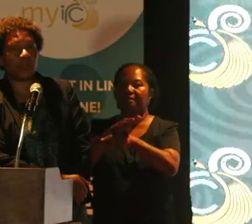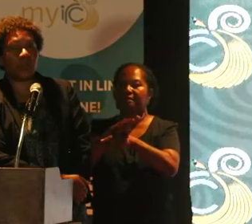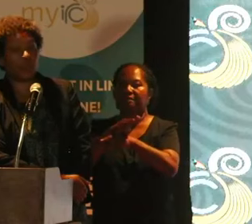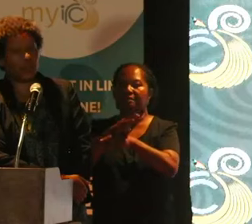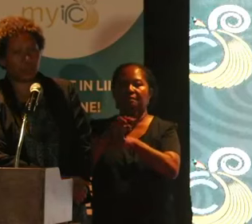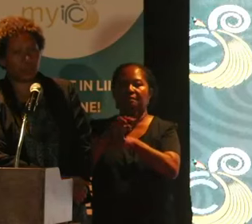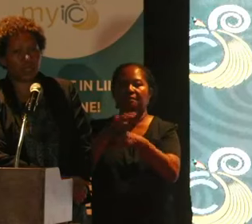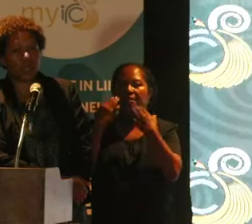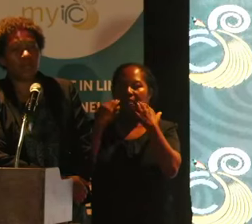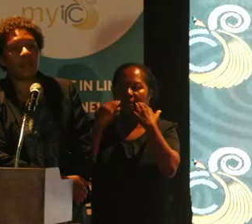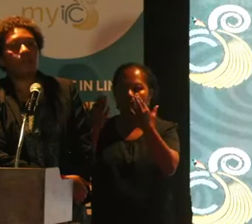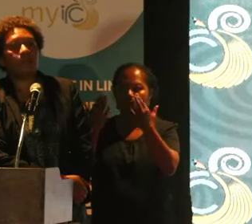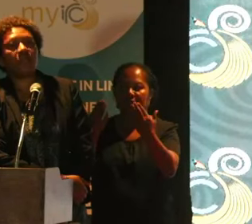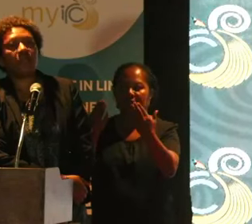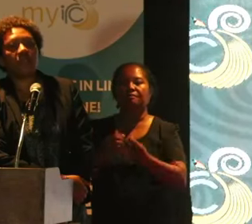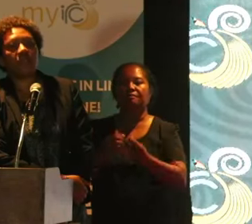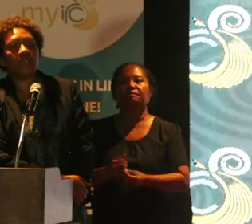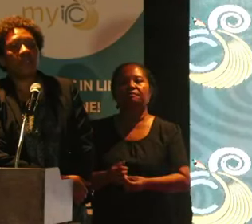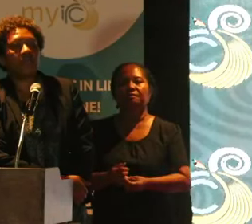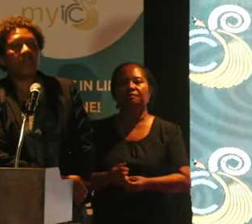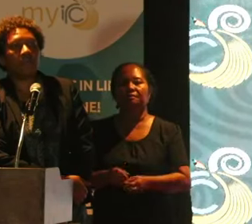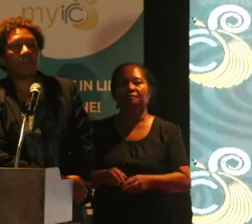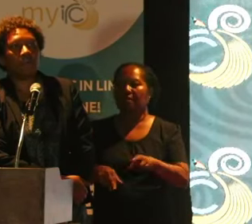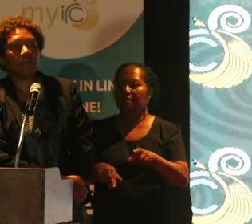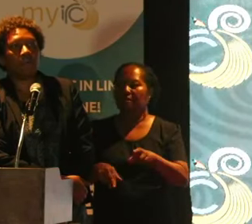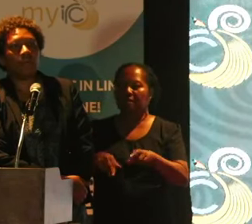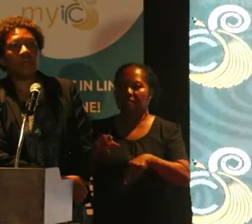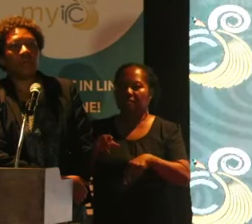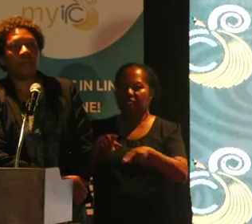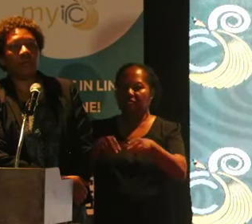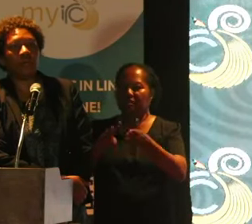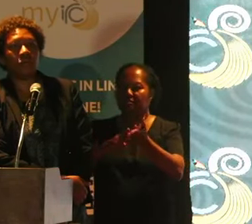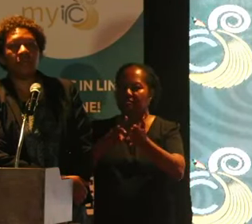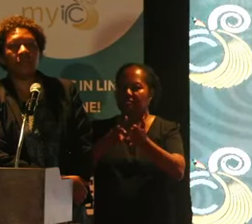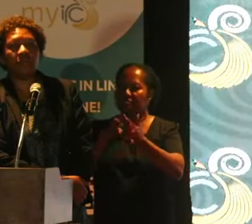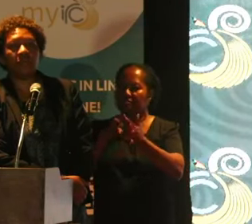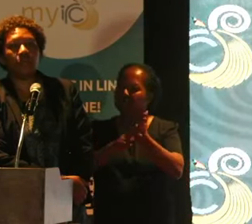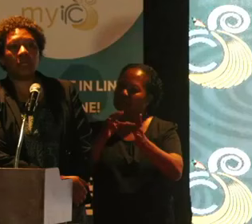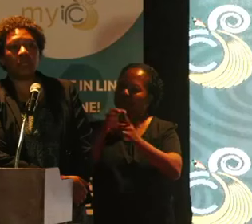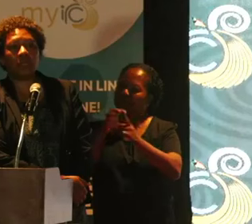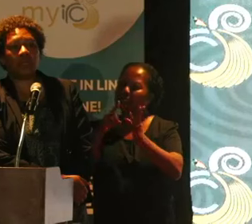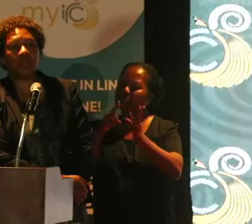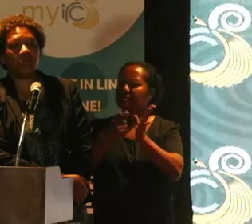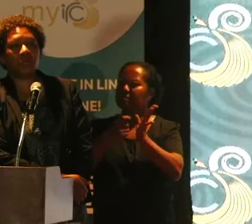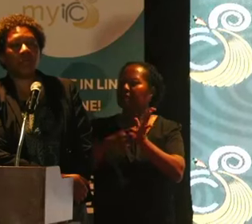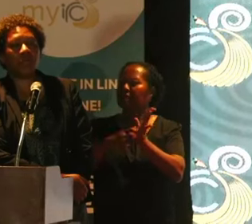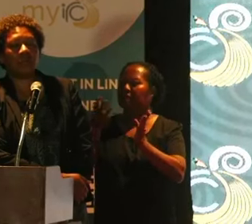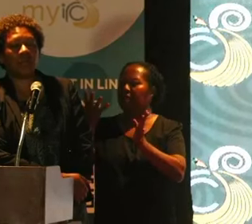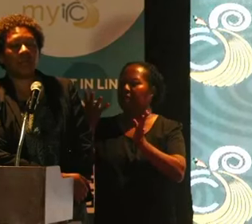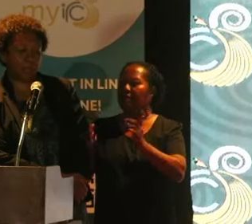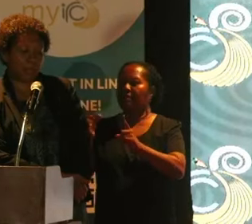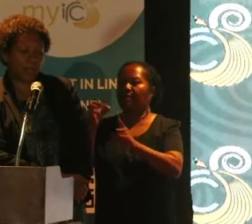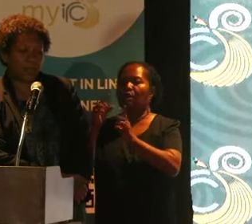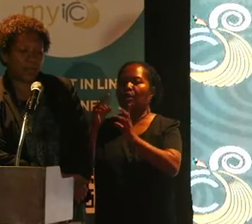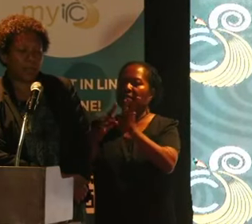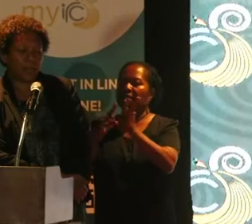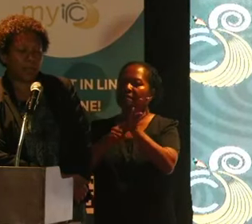to enforce that. Street vending, we have a street vending policy at the moment.